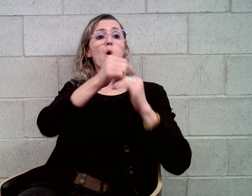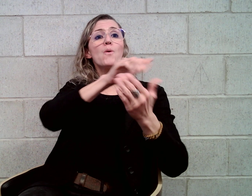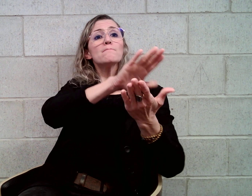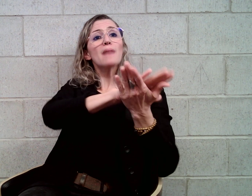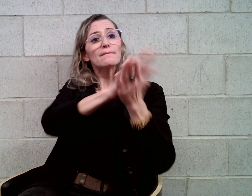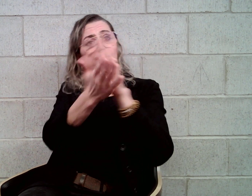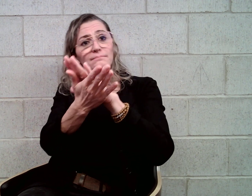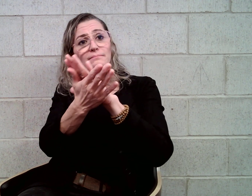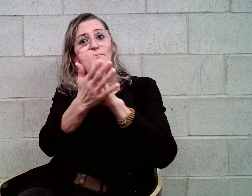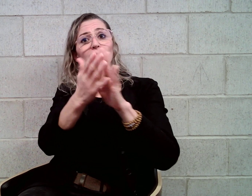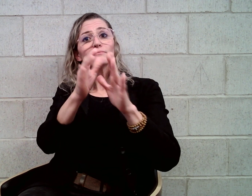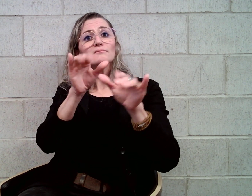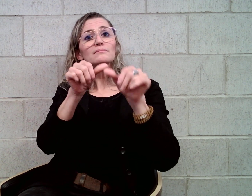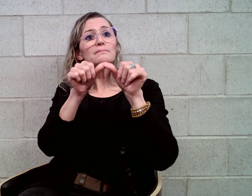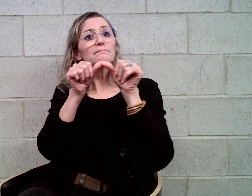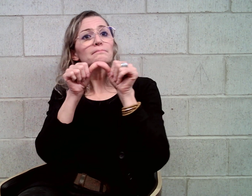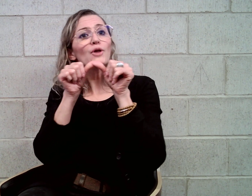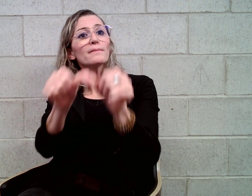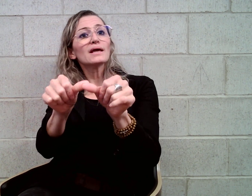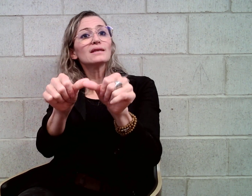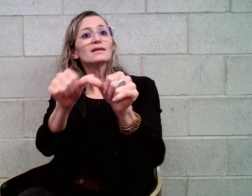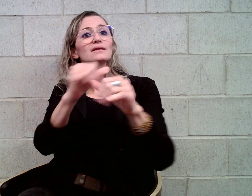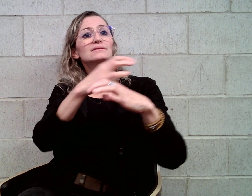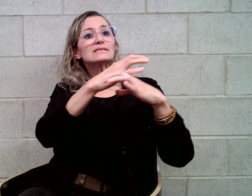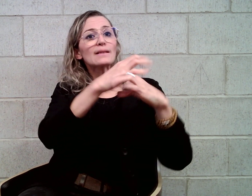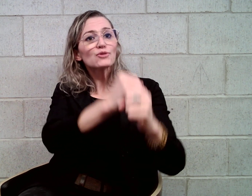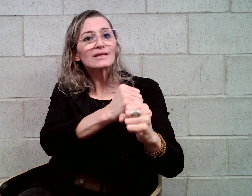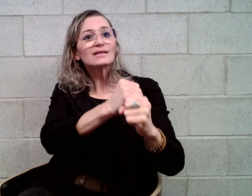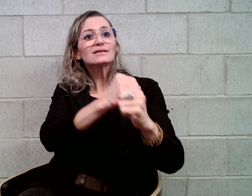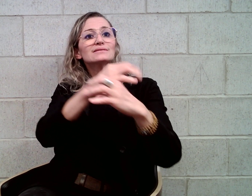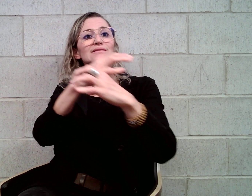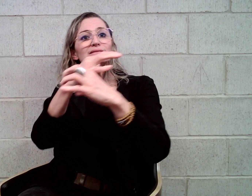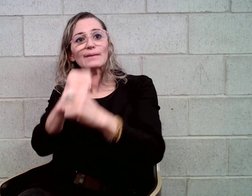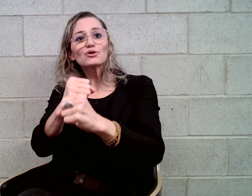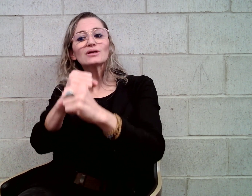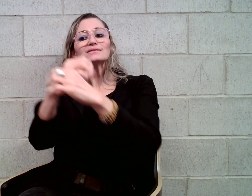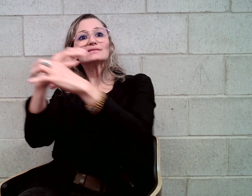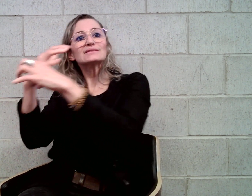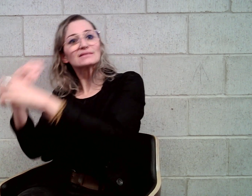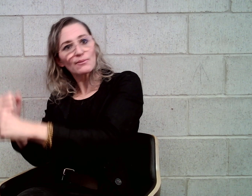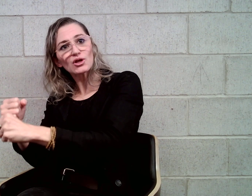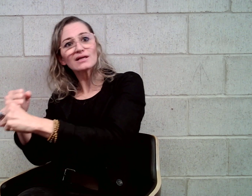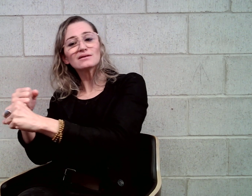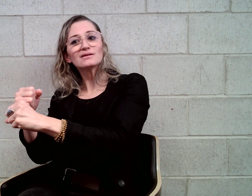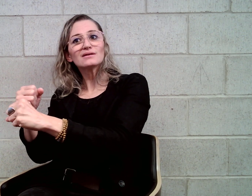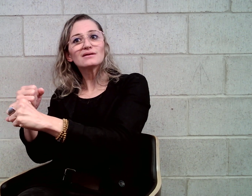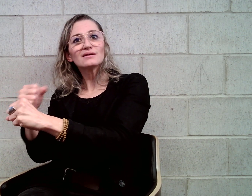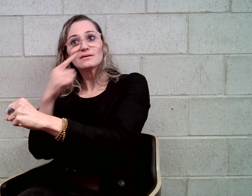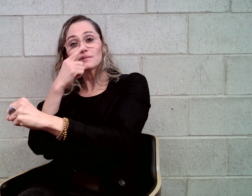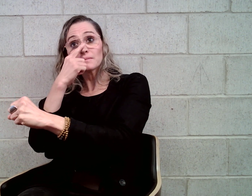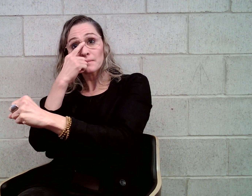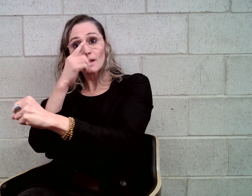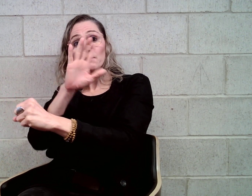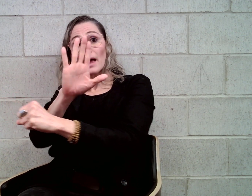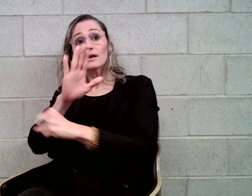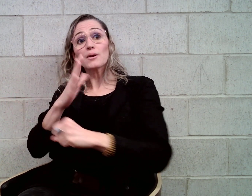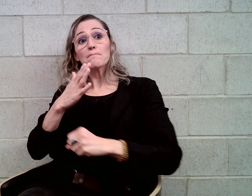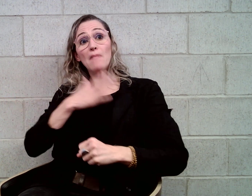dead air, became those summaries that we added to try and convey what was happening